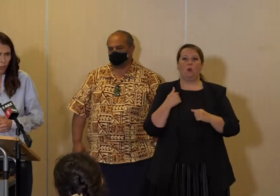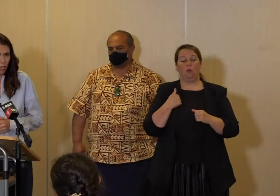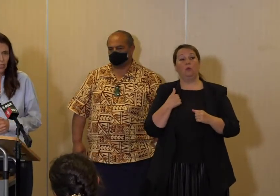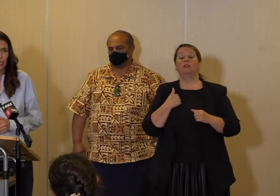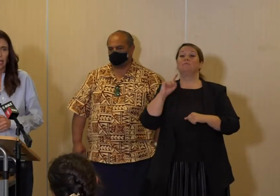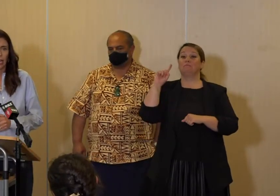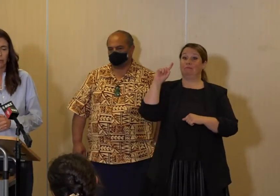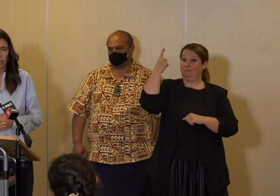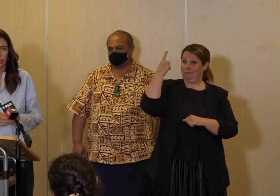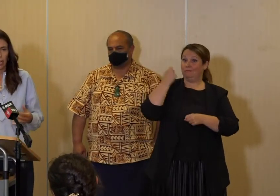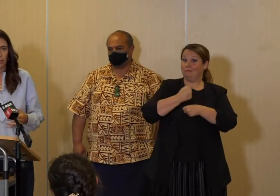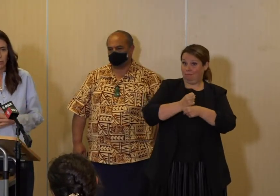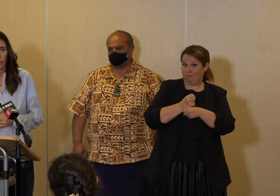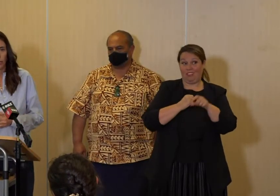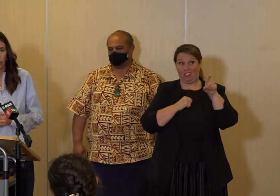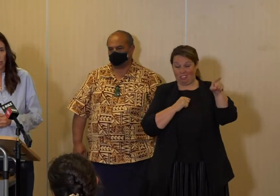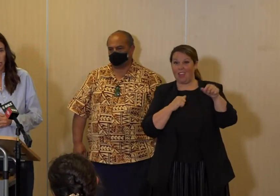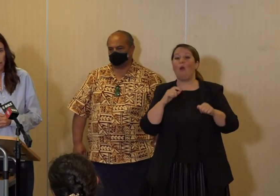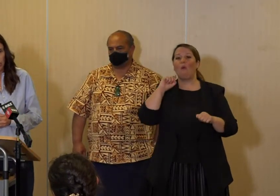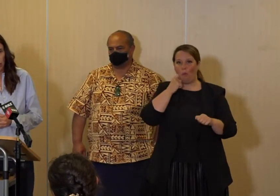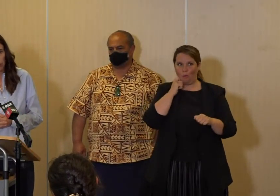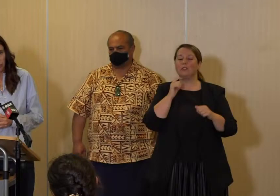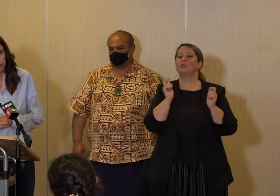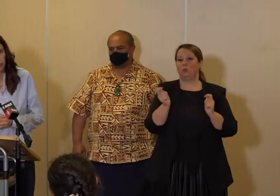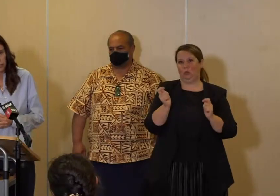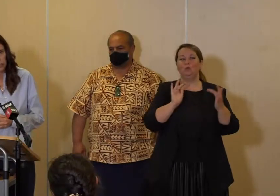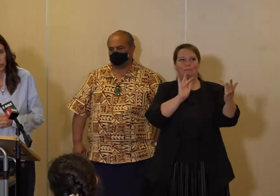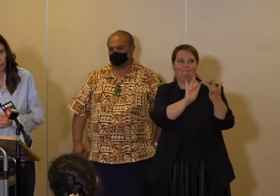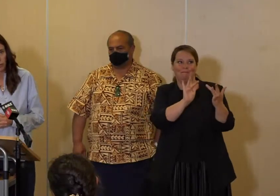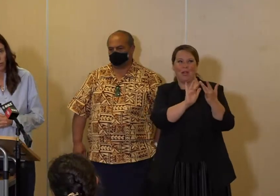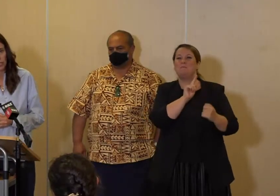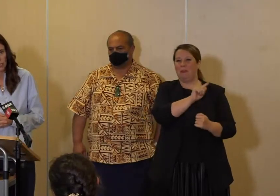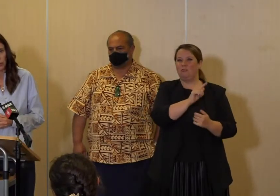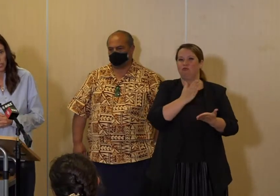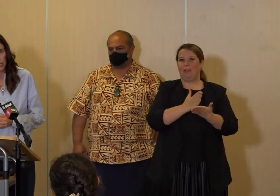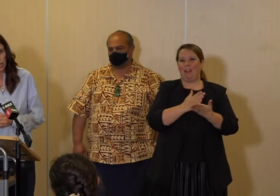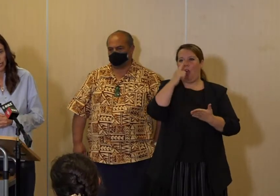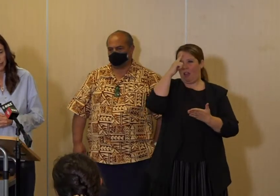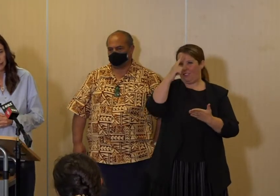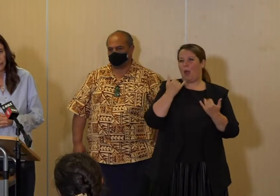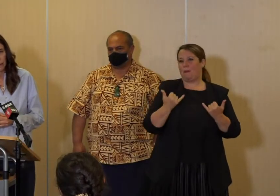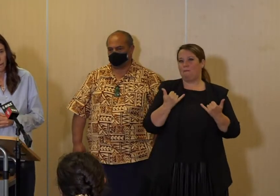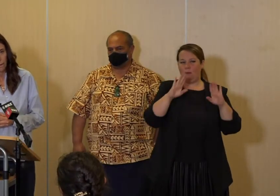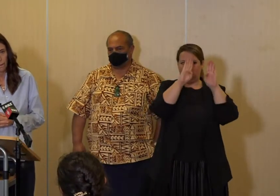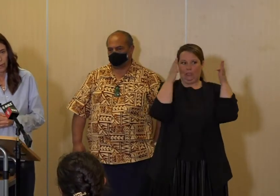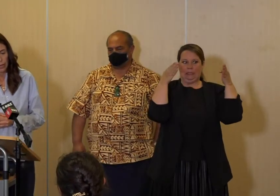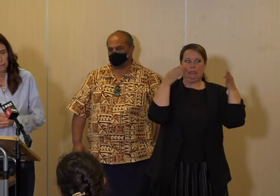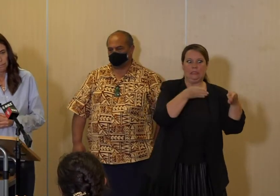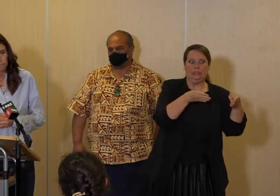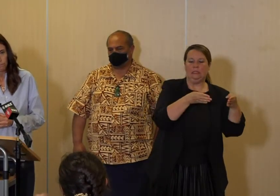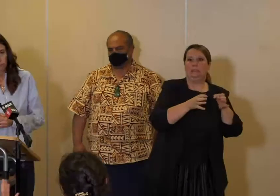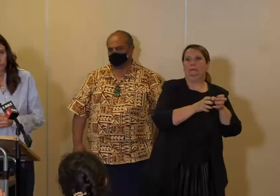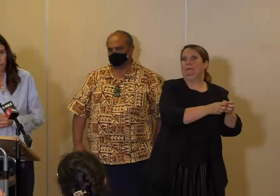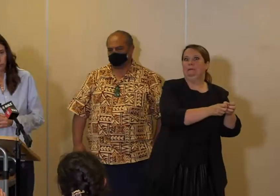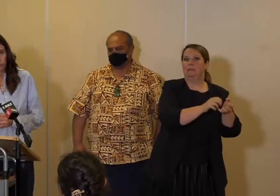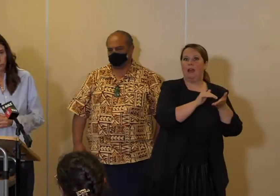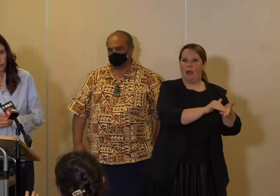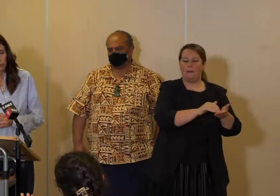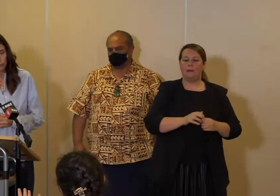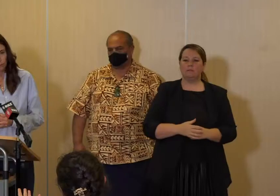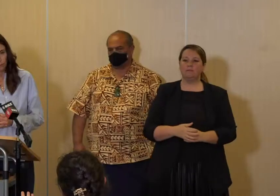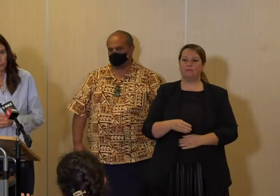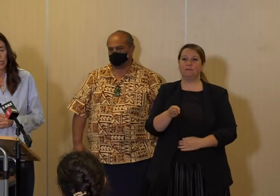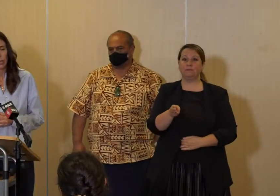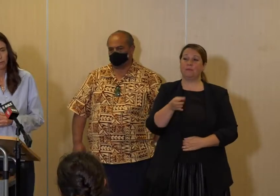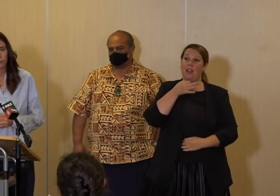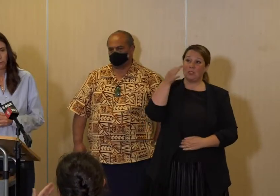in Tonga, but at the moment, obviously, I imagine they'll be very focused on the situation at hand. You did mention that our phone lines are